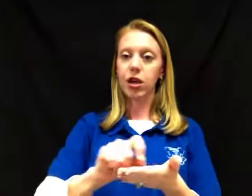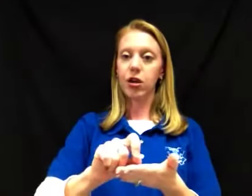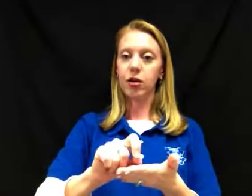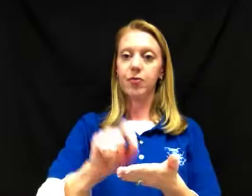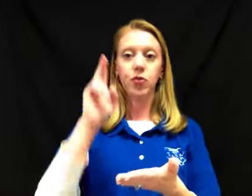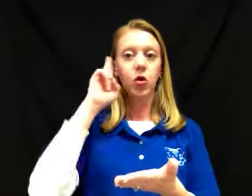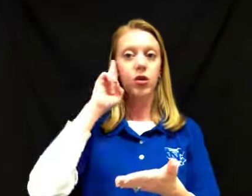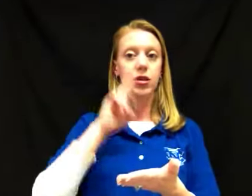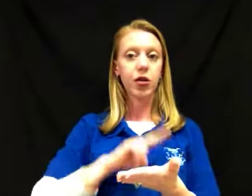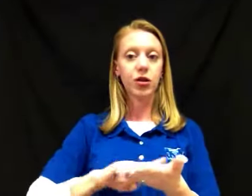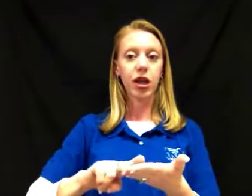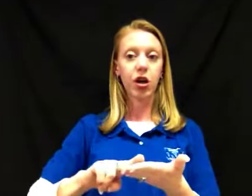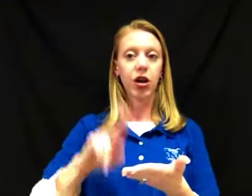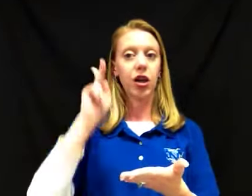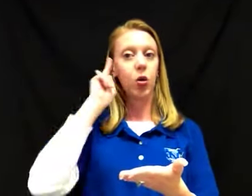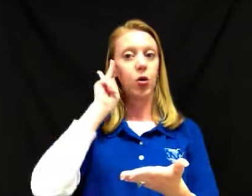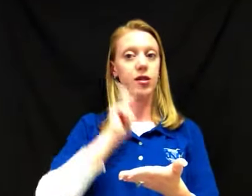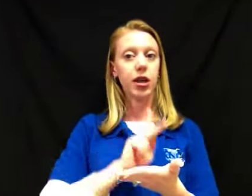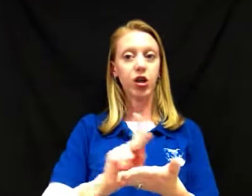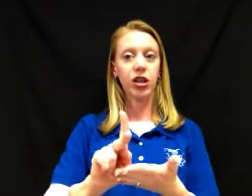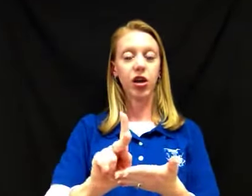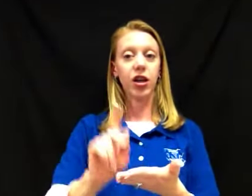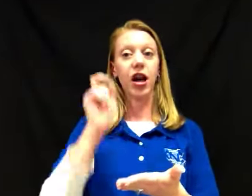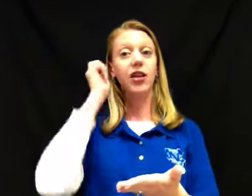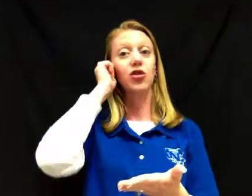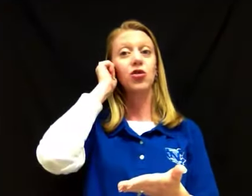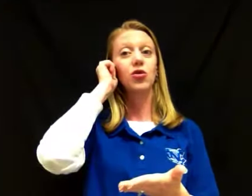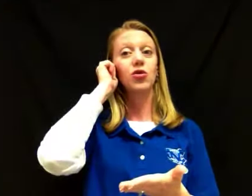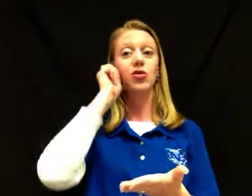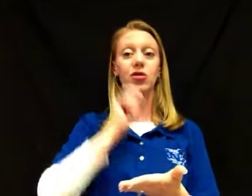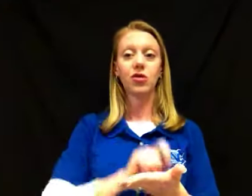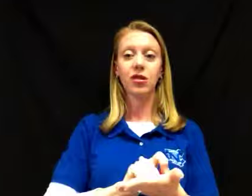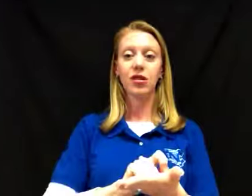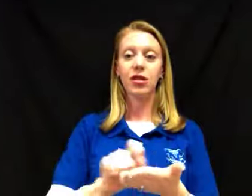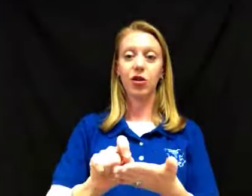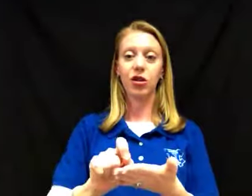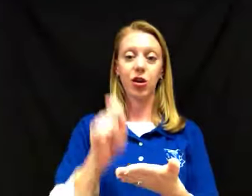Secretary, or secretary, or secretary. I use secretary.